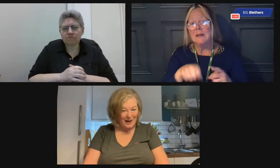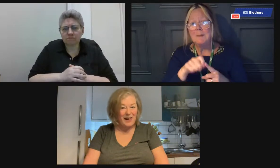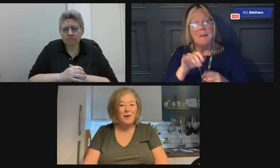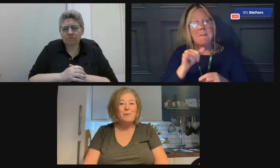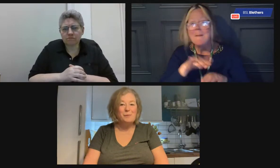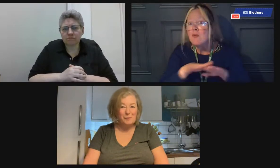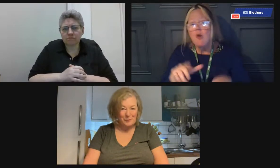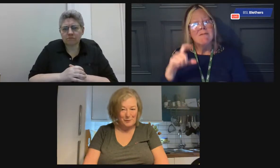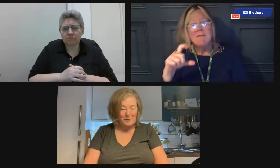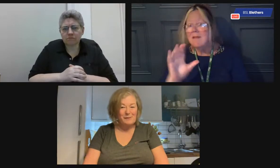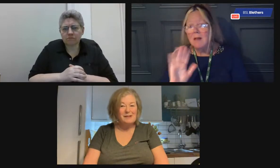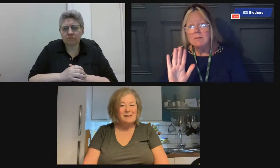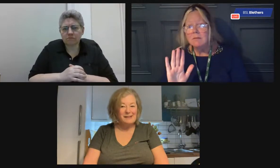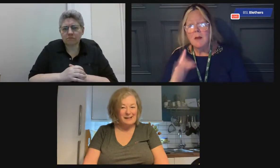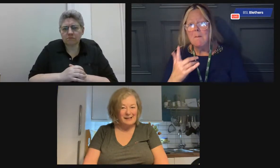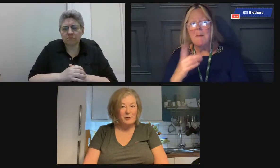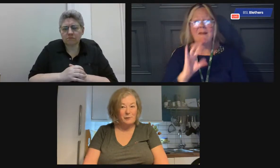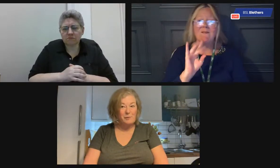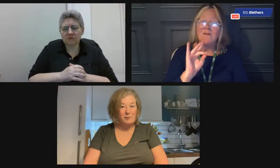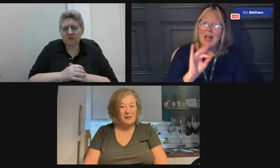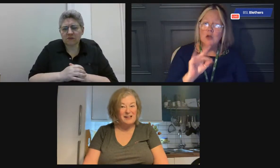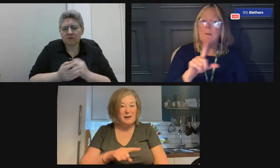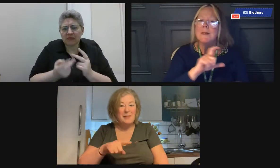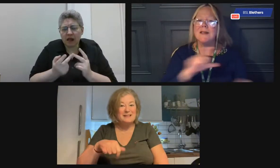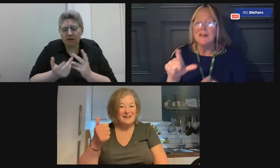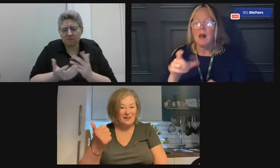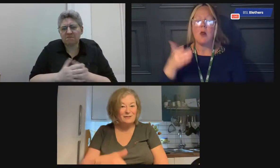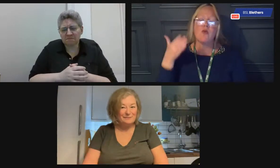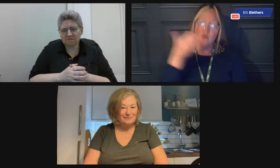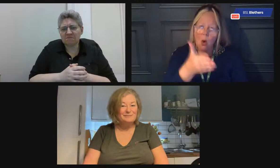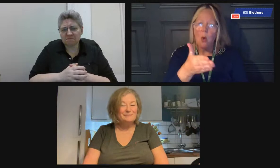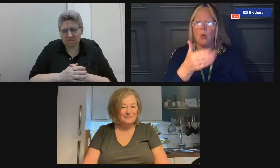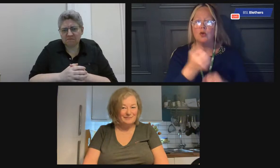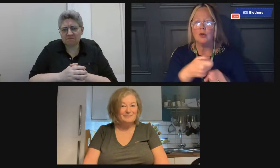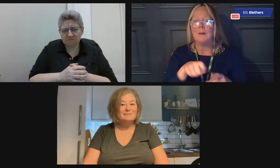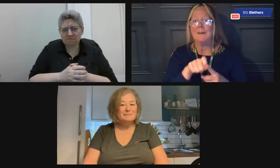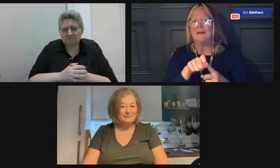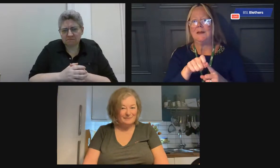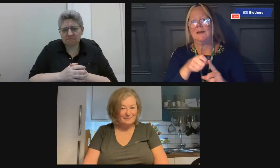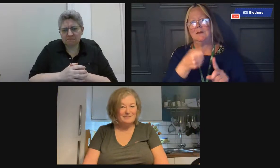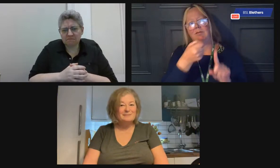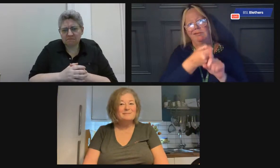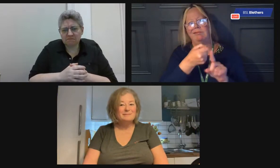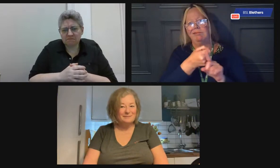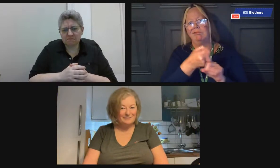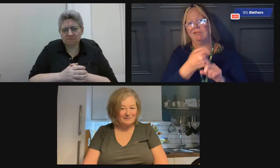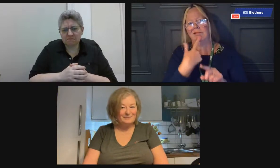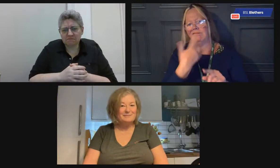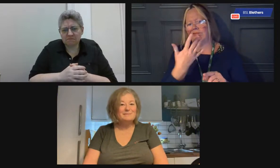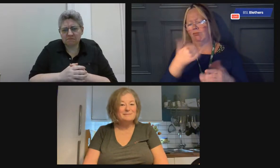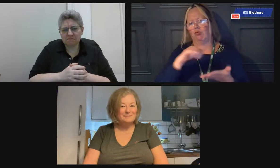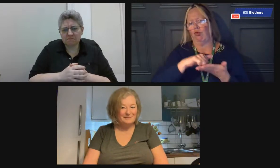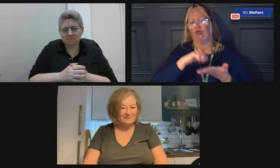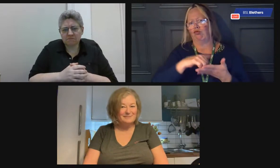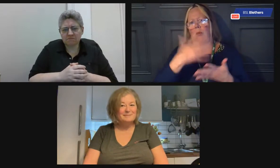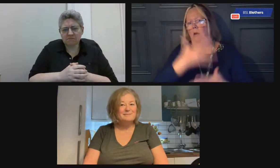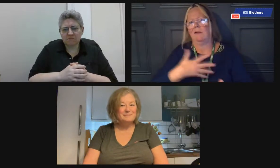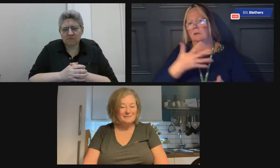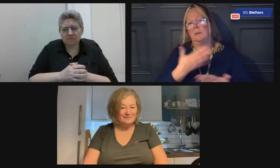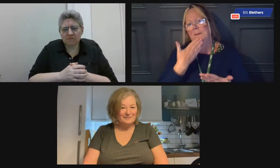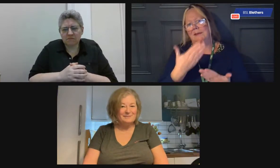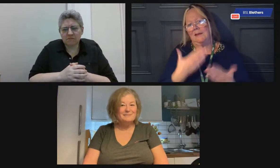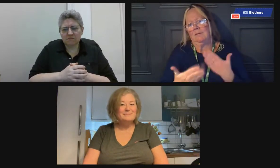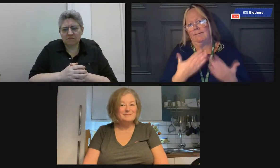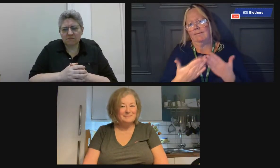one is swollen, go to your GP. It might not be cancer, it might be an infection, but go True. to your GP just in case and